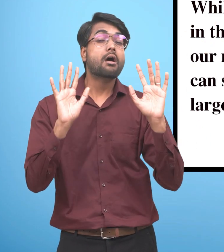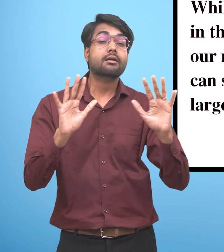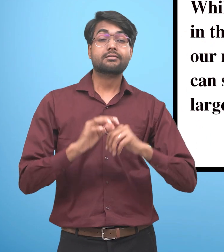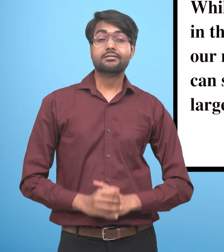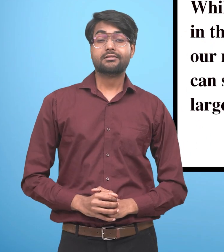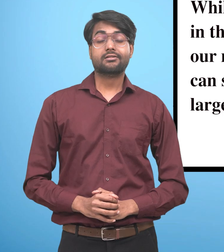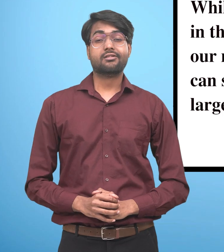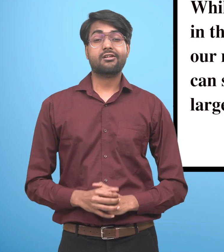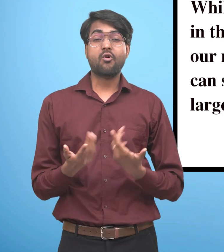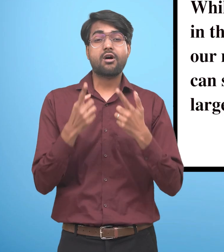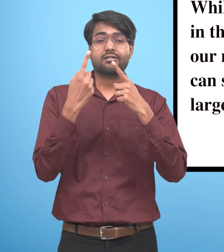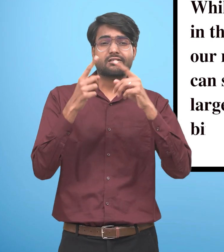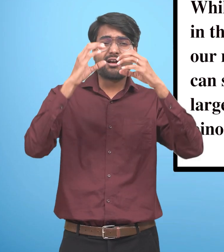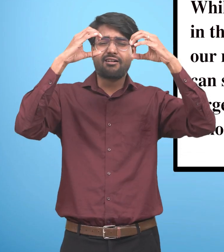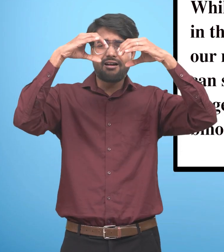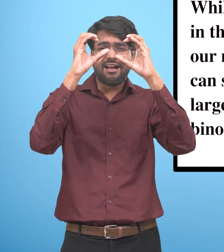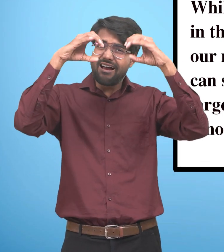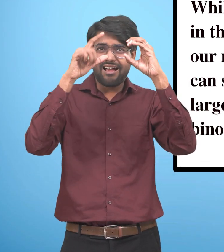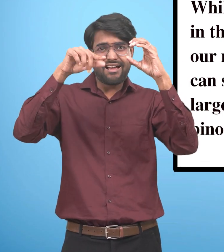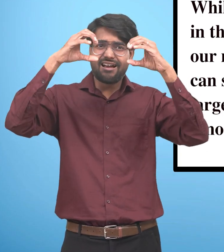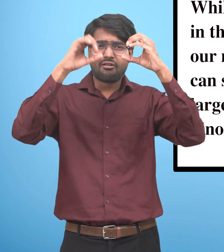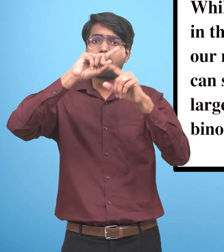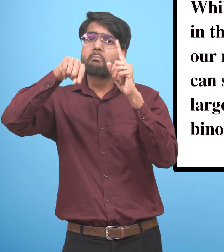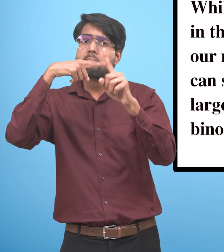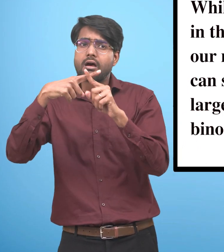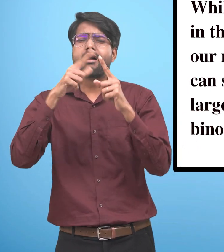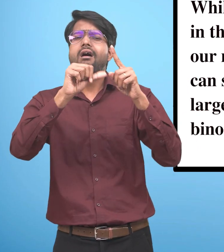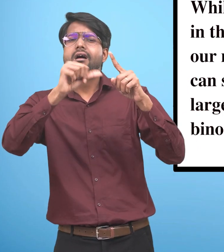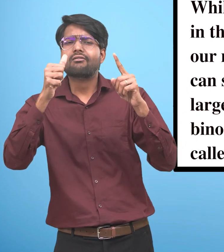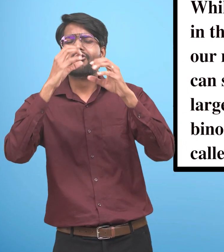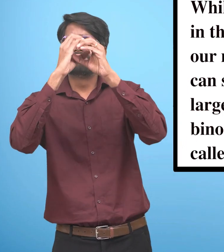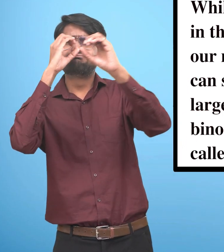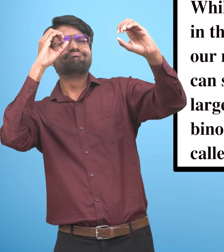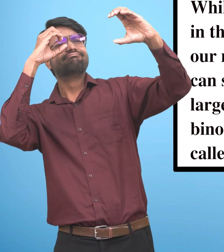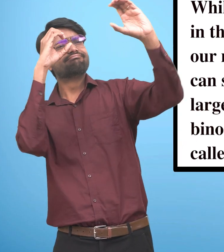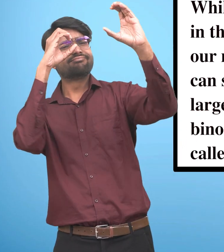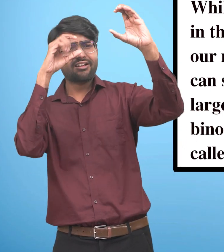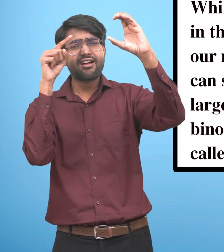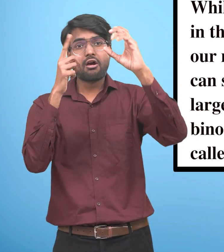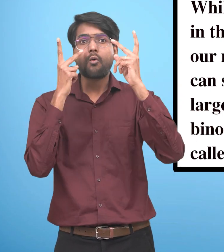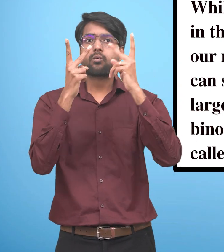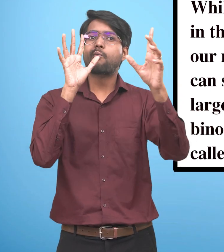larger using a pair of binoculars or an instrument called telescope.